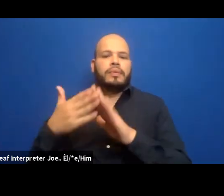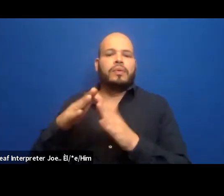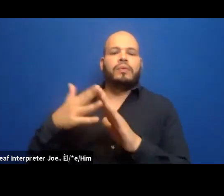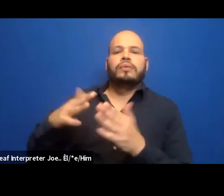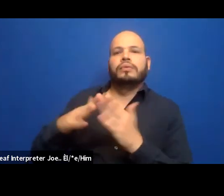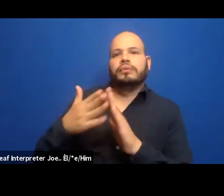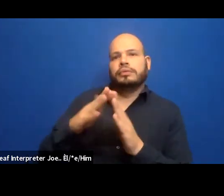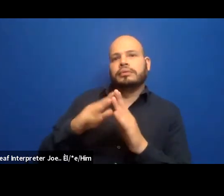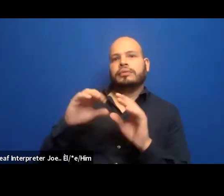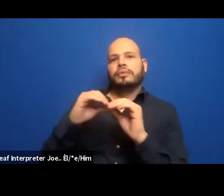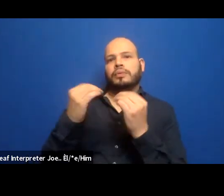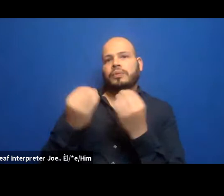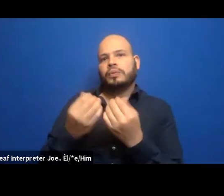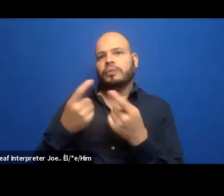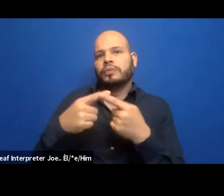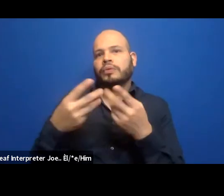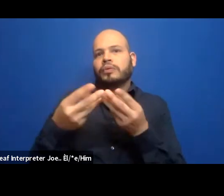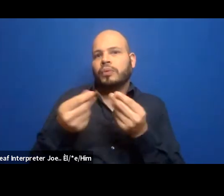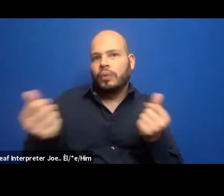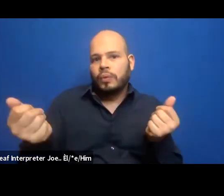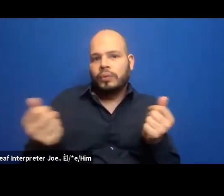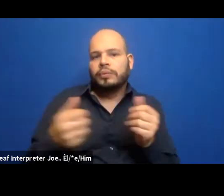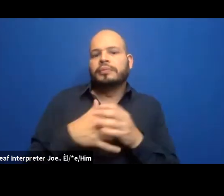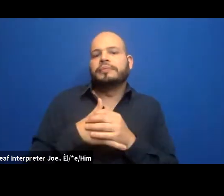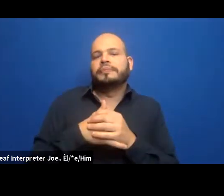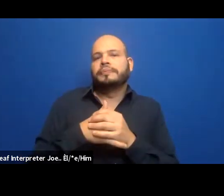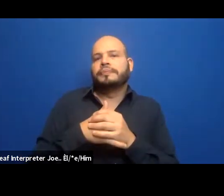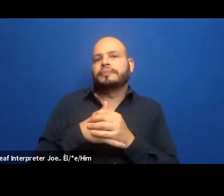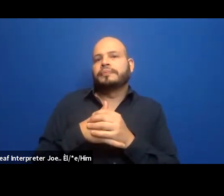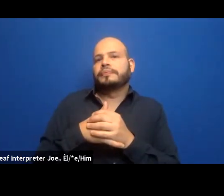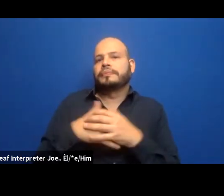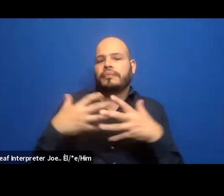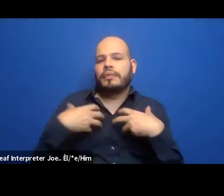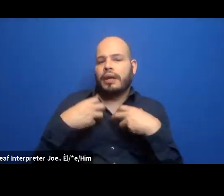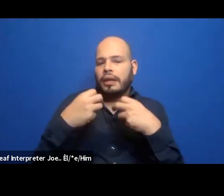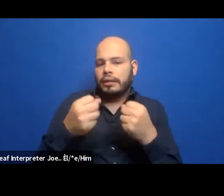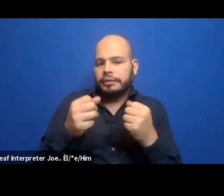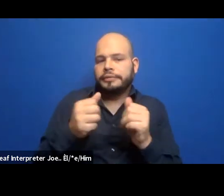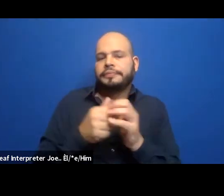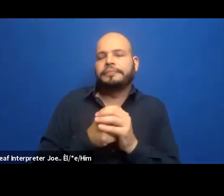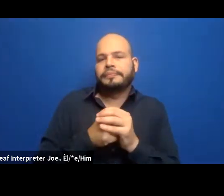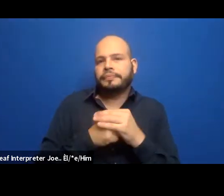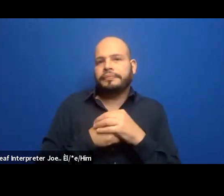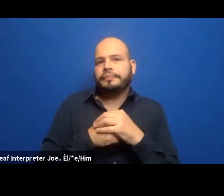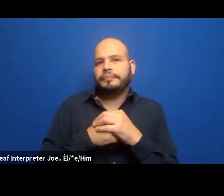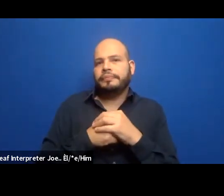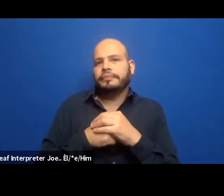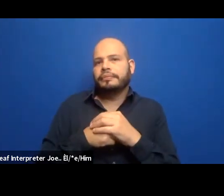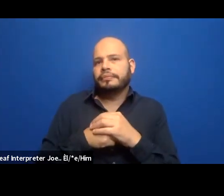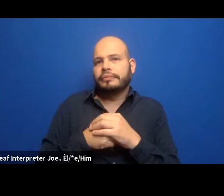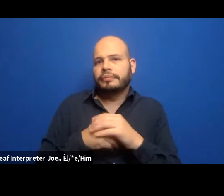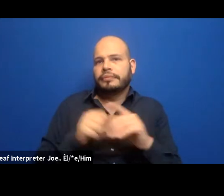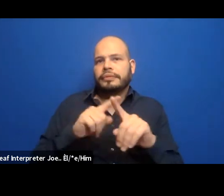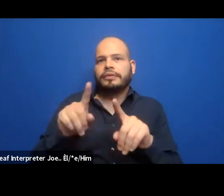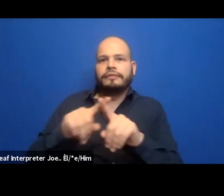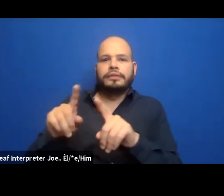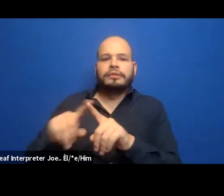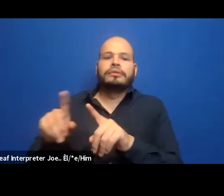taking various trips and taking ourselves to different spaces where we can learn about our history.